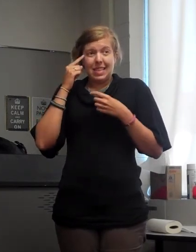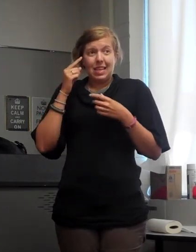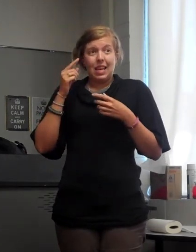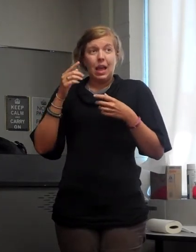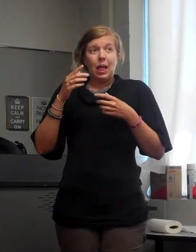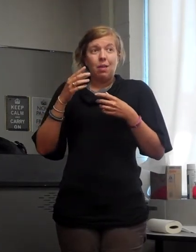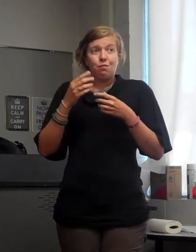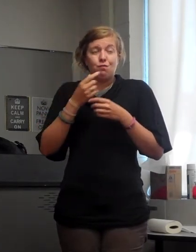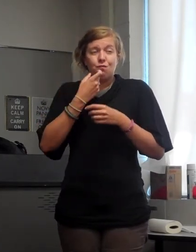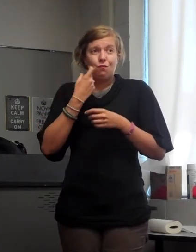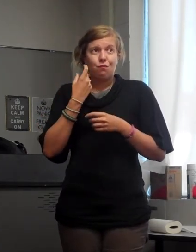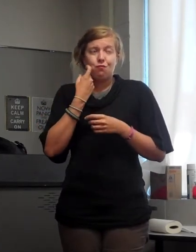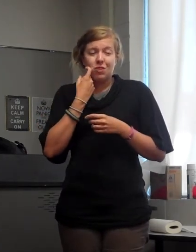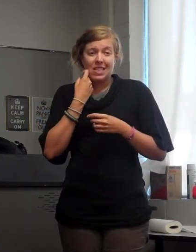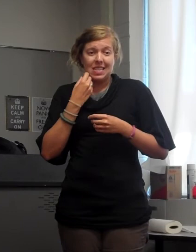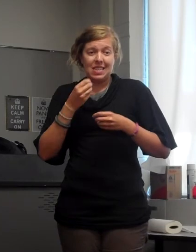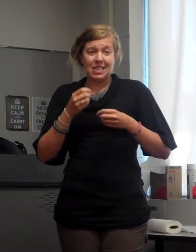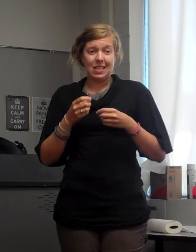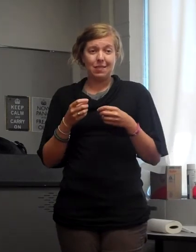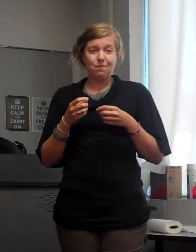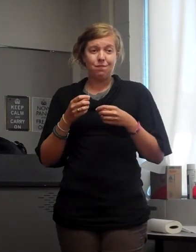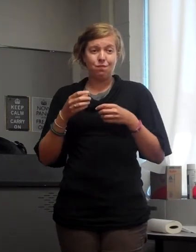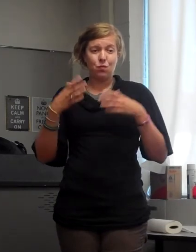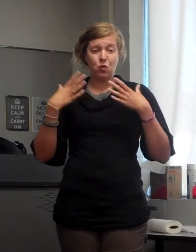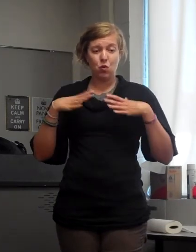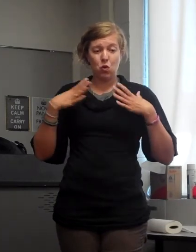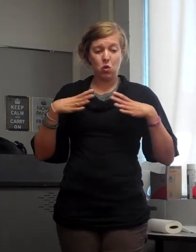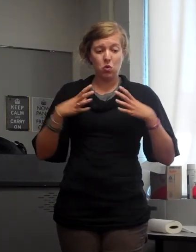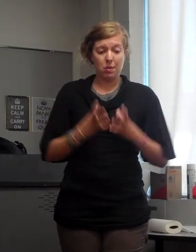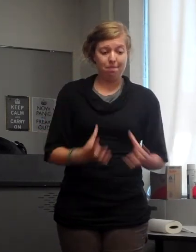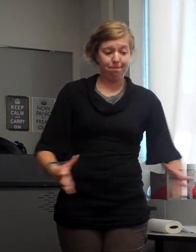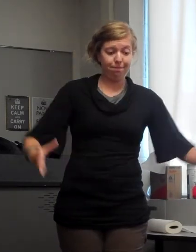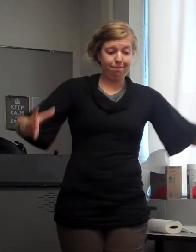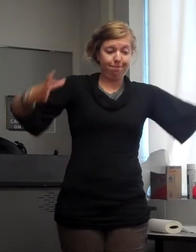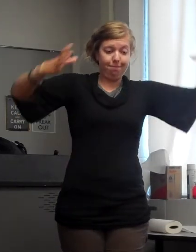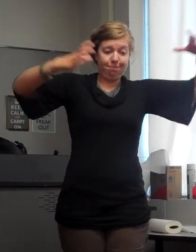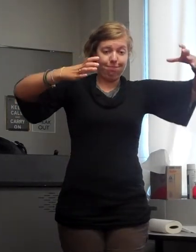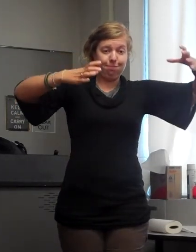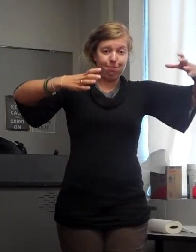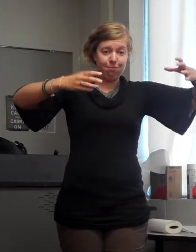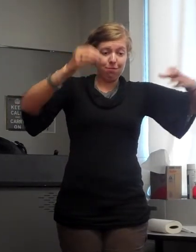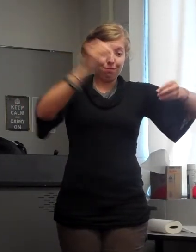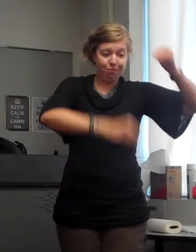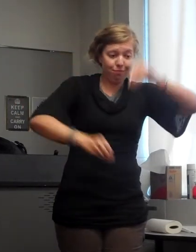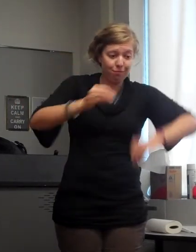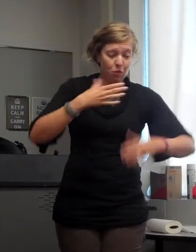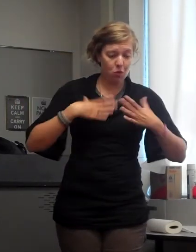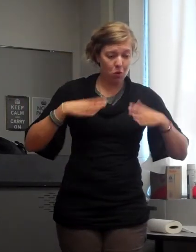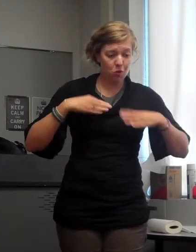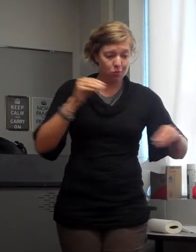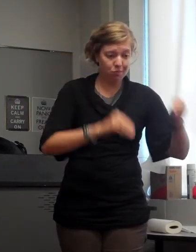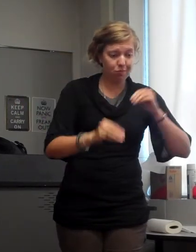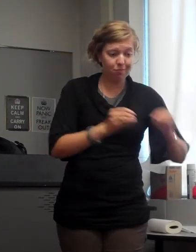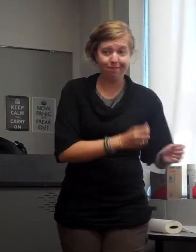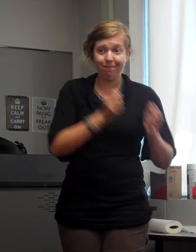that she can't wear anymore. 6.5 bags, not the little garbage bag, the big garbage bags. There is no reason why an 8-year-old needs that